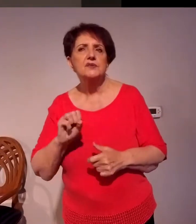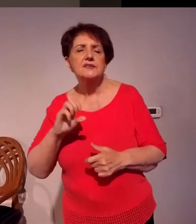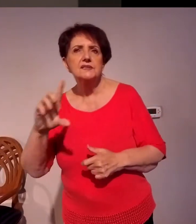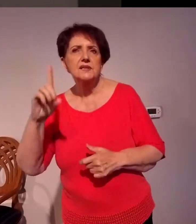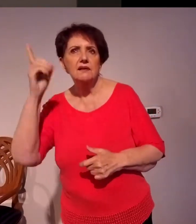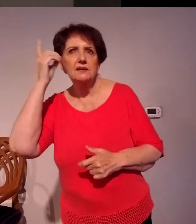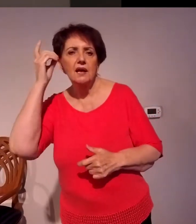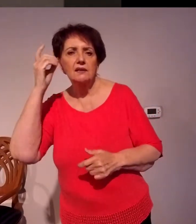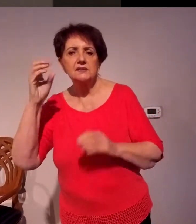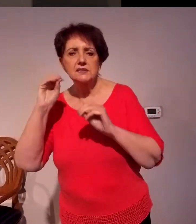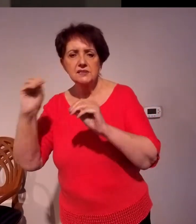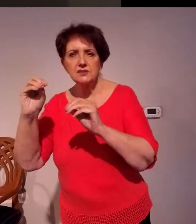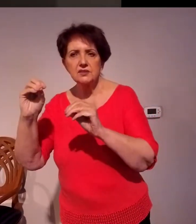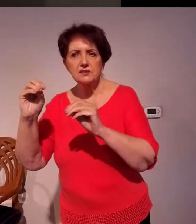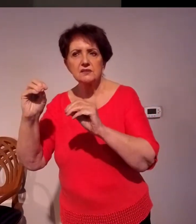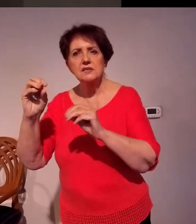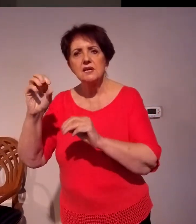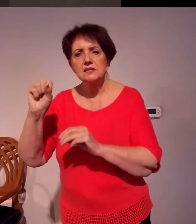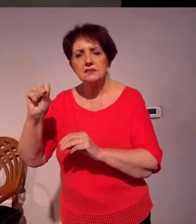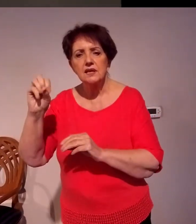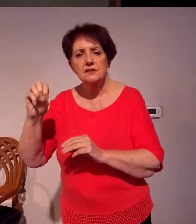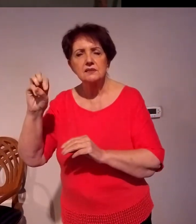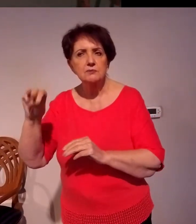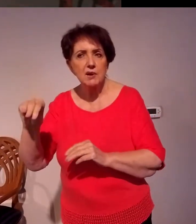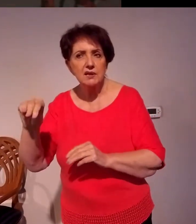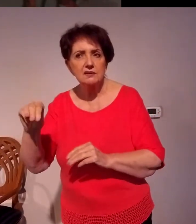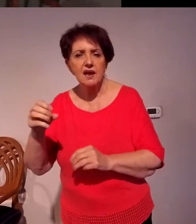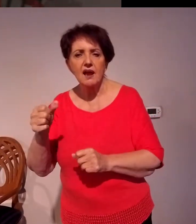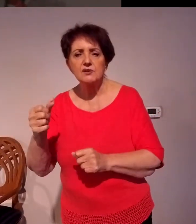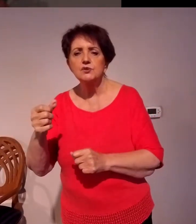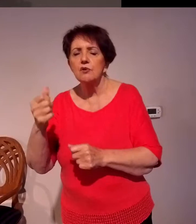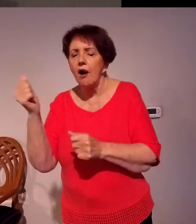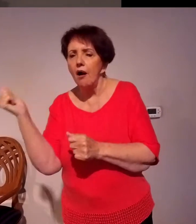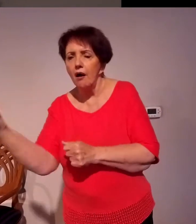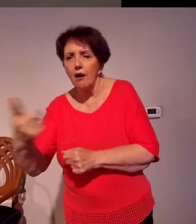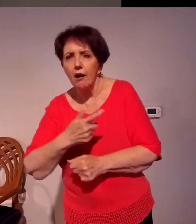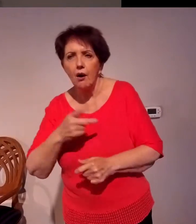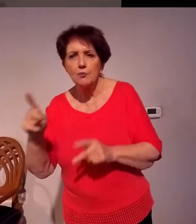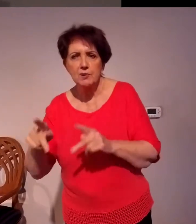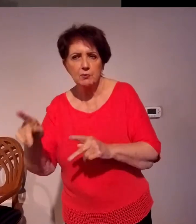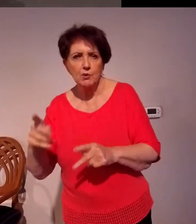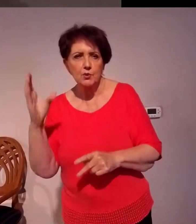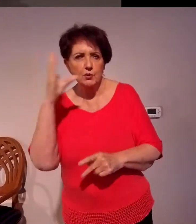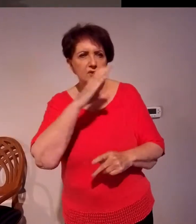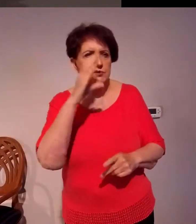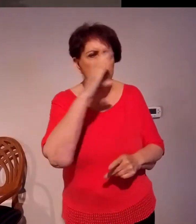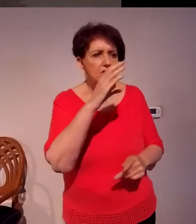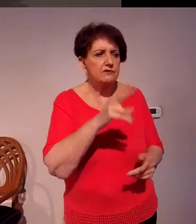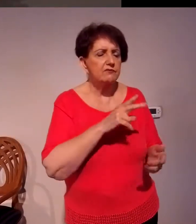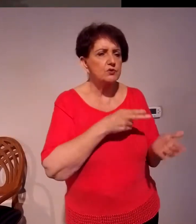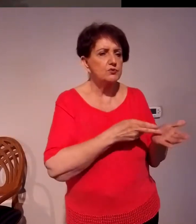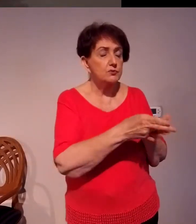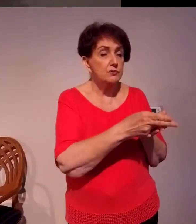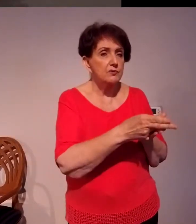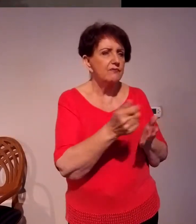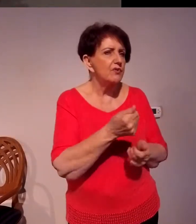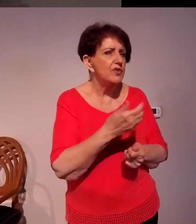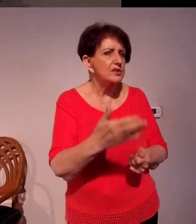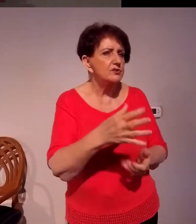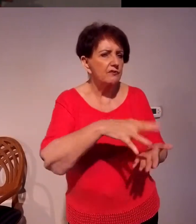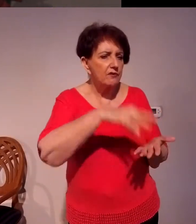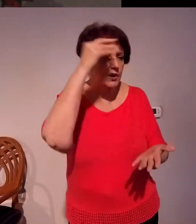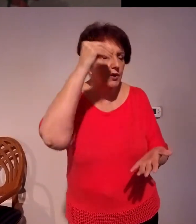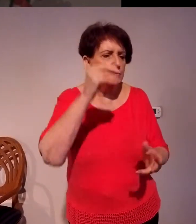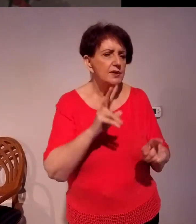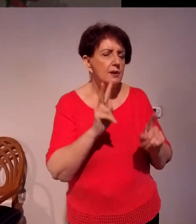to everyone who is looking for what you have already learned and applied in your own life?